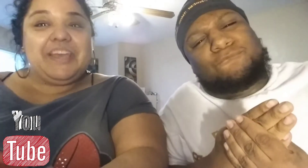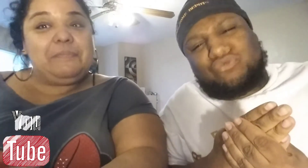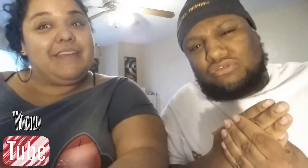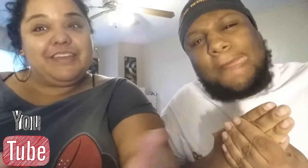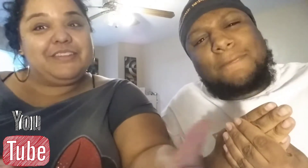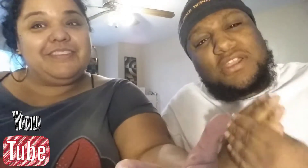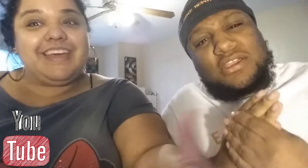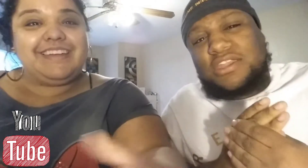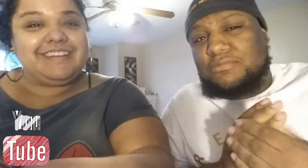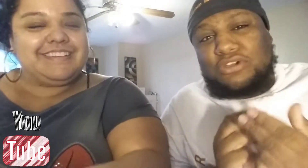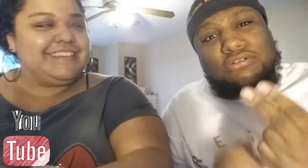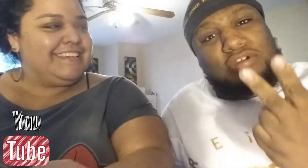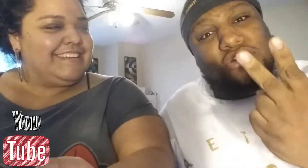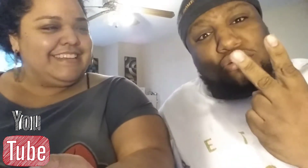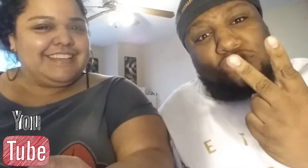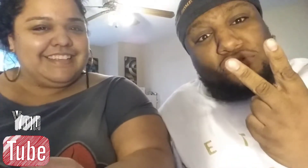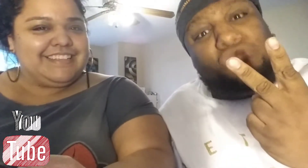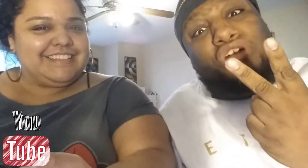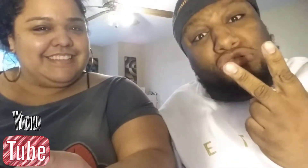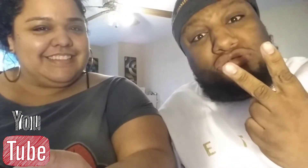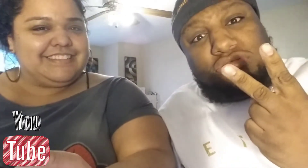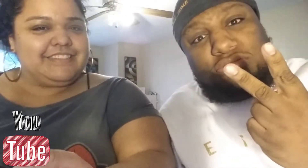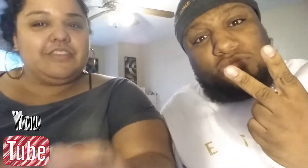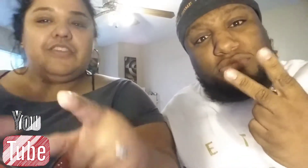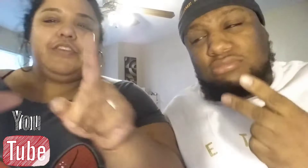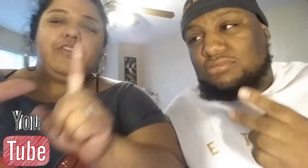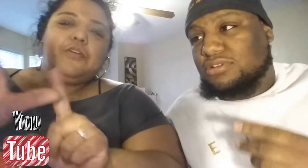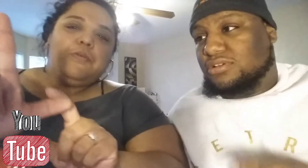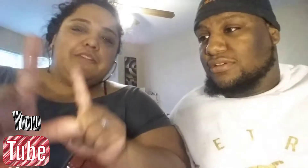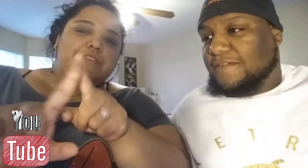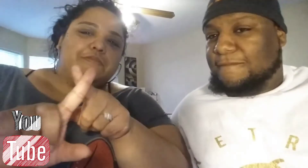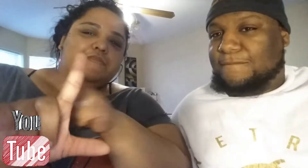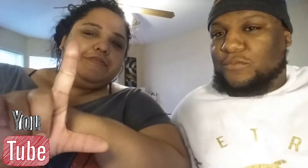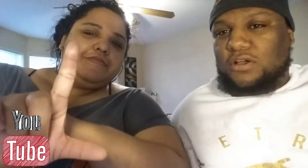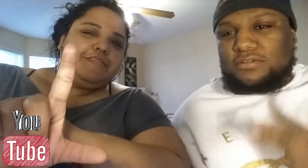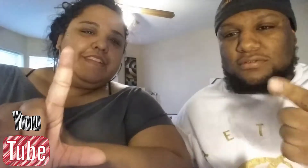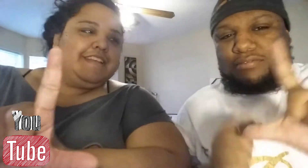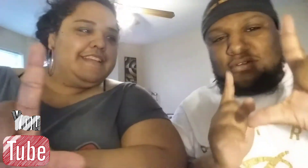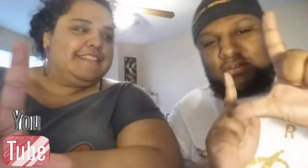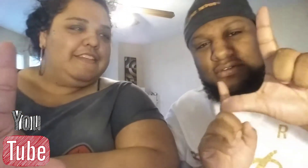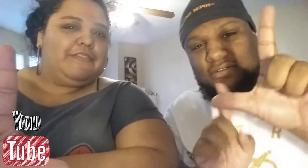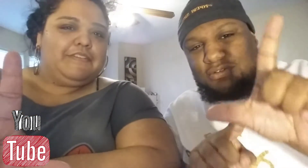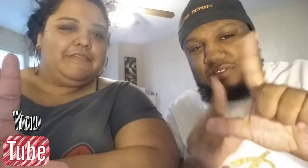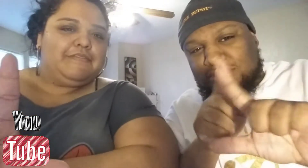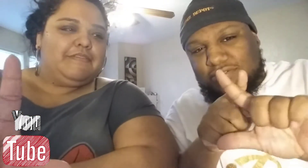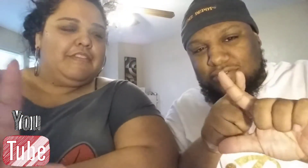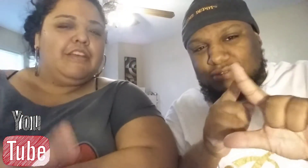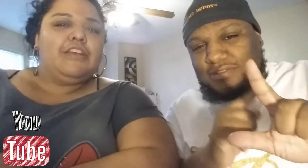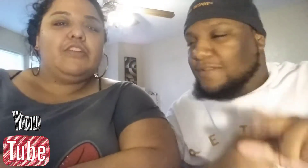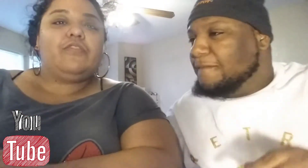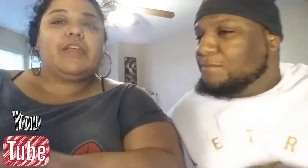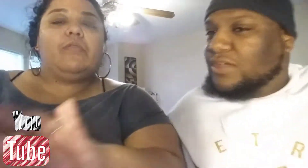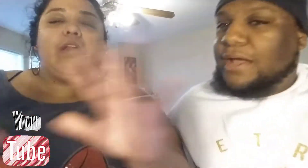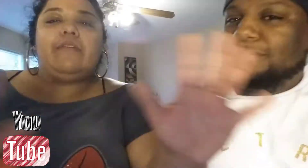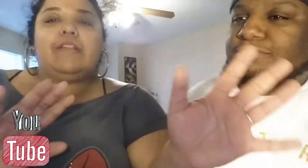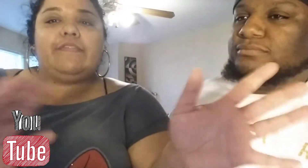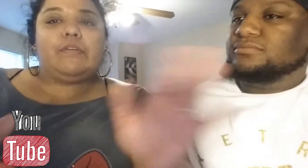Yeah, now you can do that. And then we go, dos. You go 1-2. Oh. It's different. 1-2. Don't forget, whatever left or